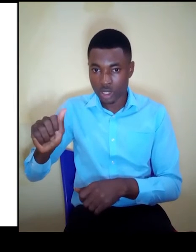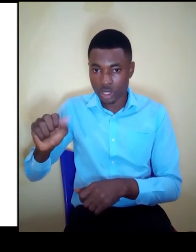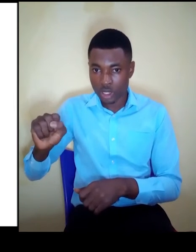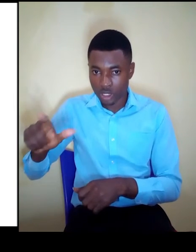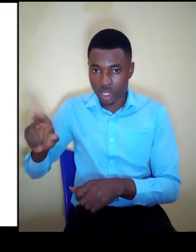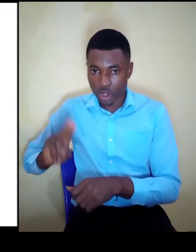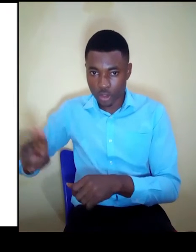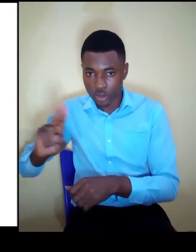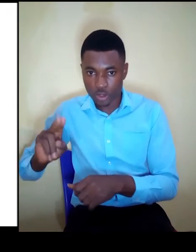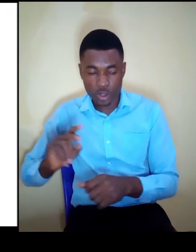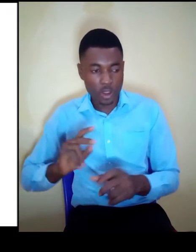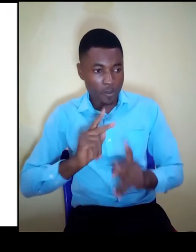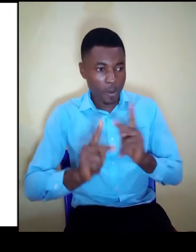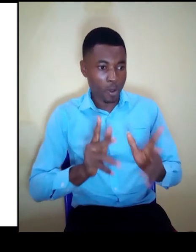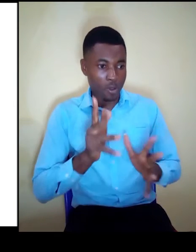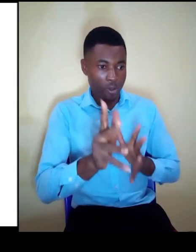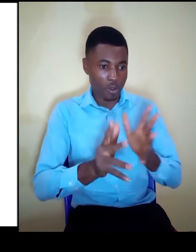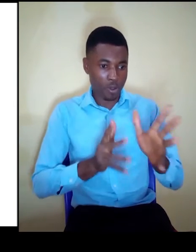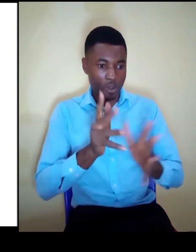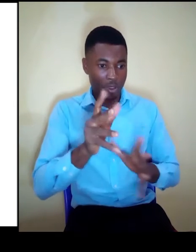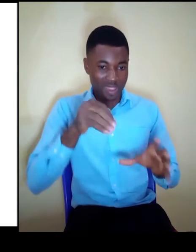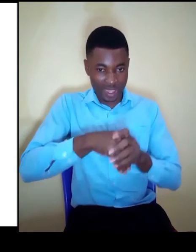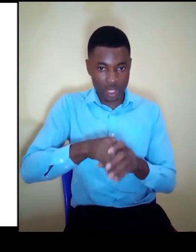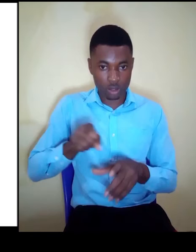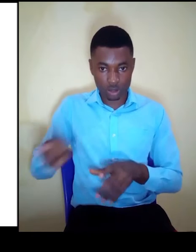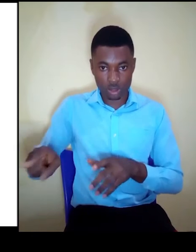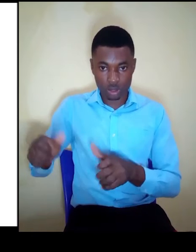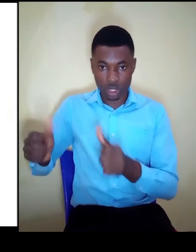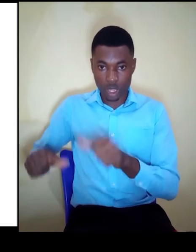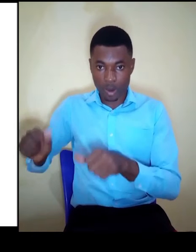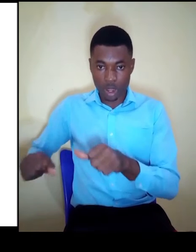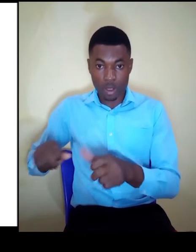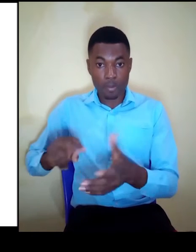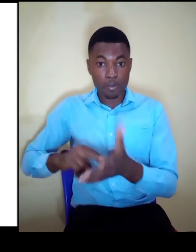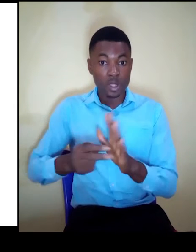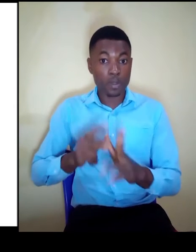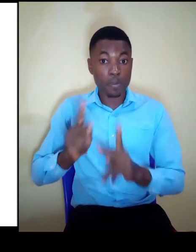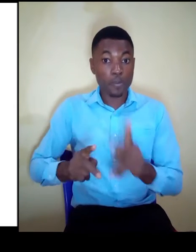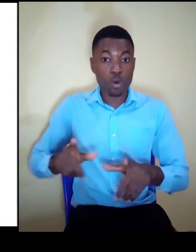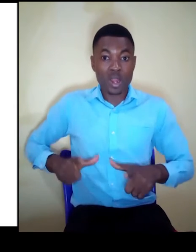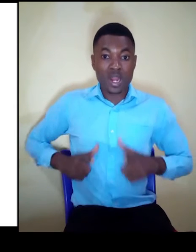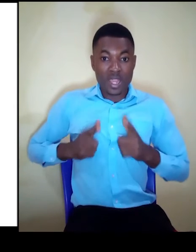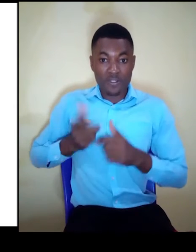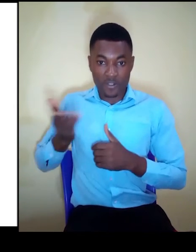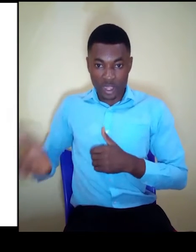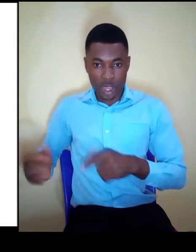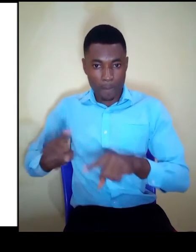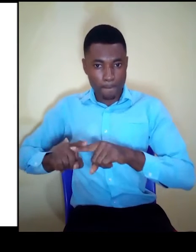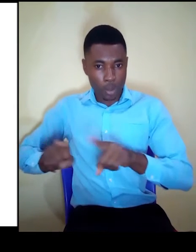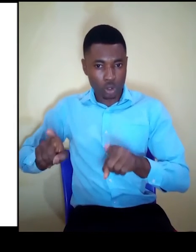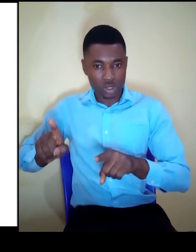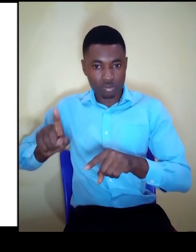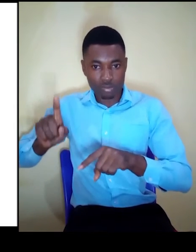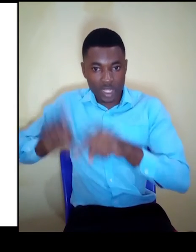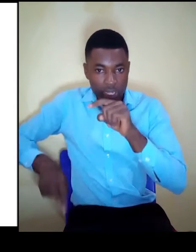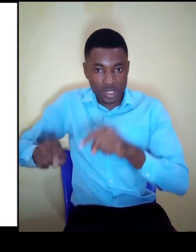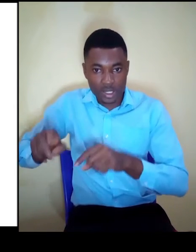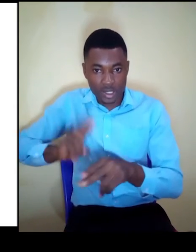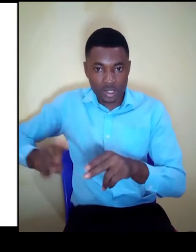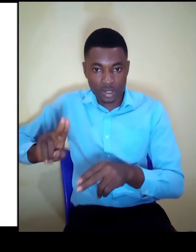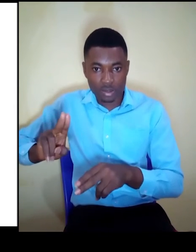Adambope, 10 gesturers who are in Adambope, that is people living in Adambope but do not sign Adambope Sign